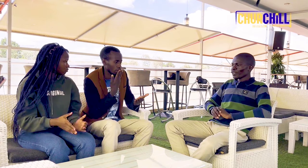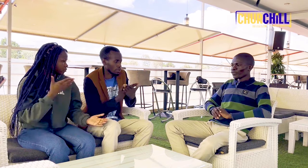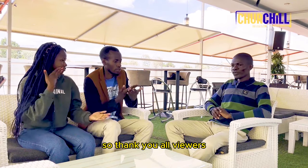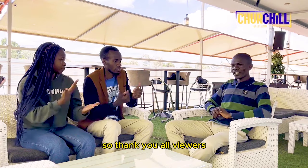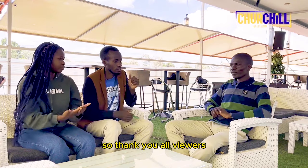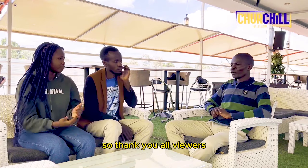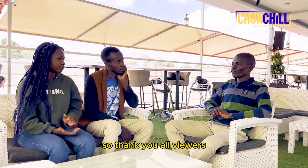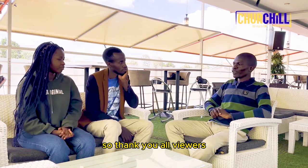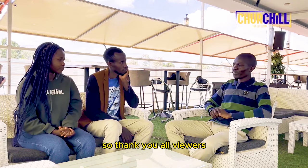So, thank you all viewers.